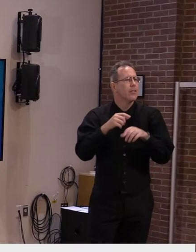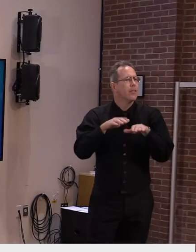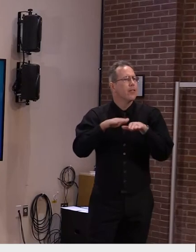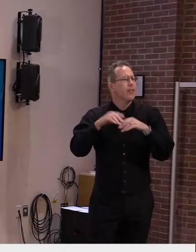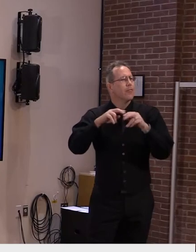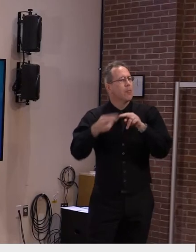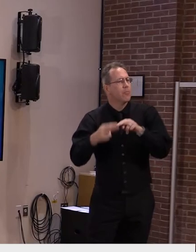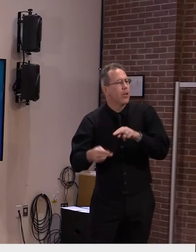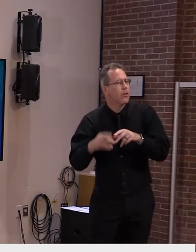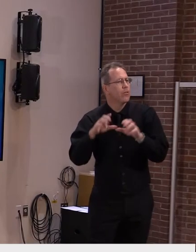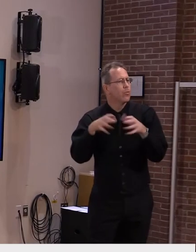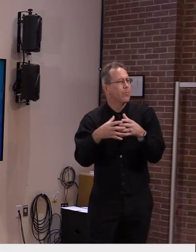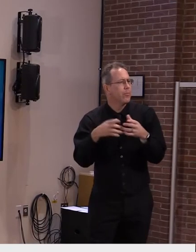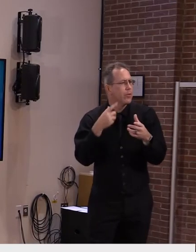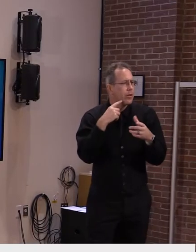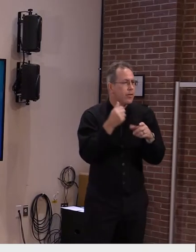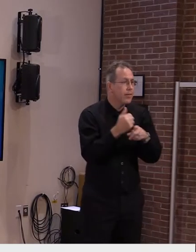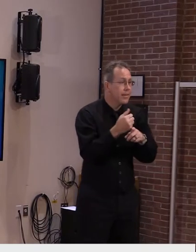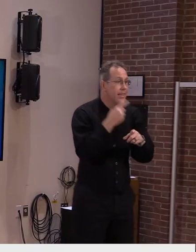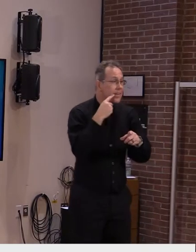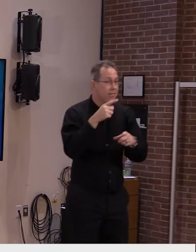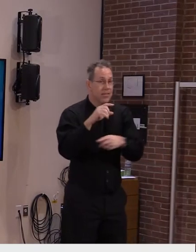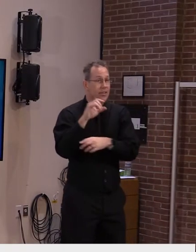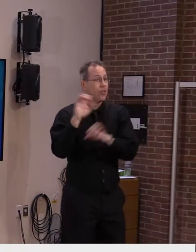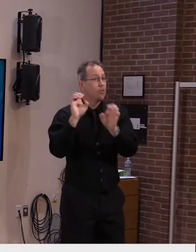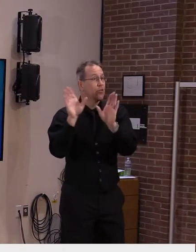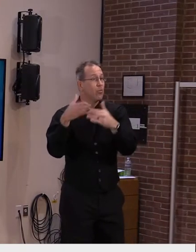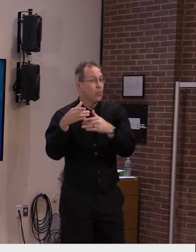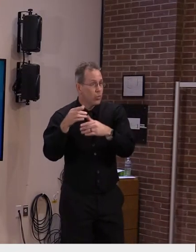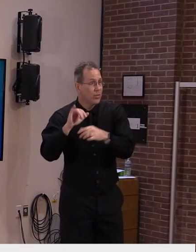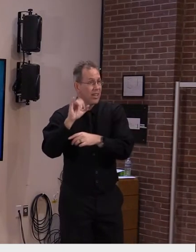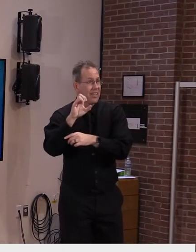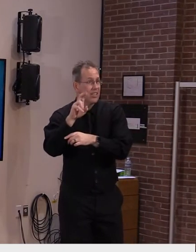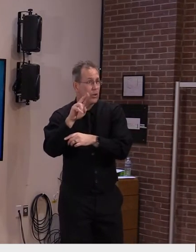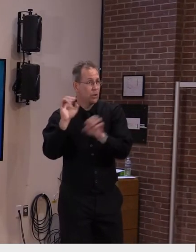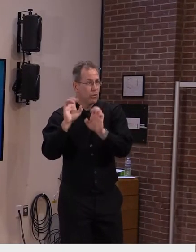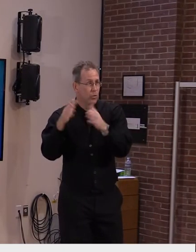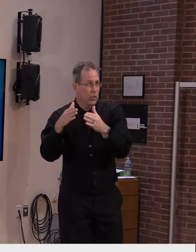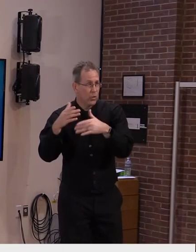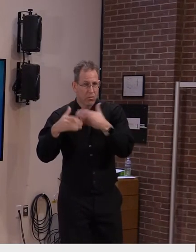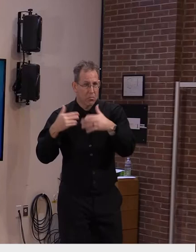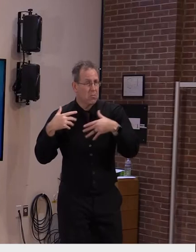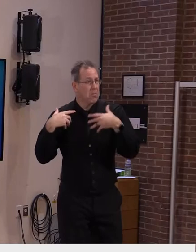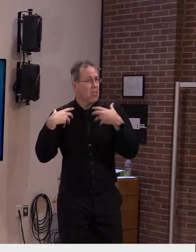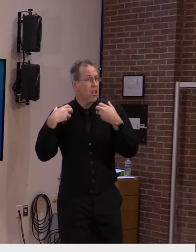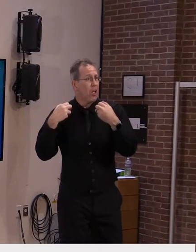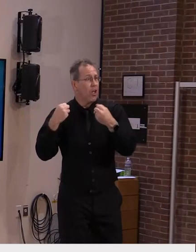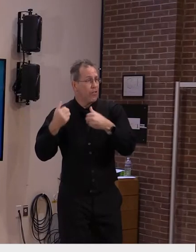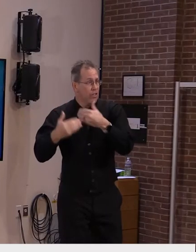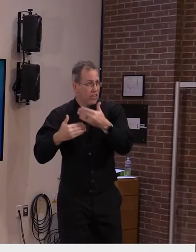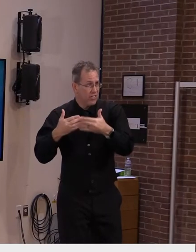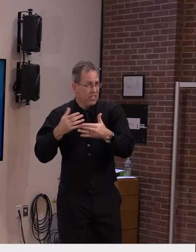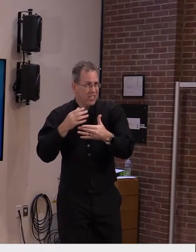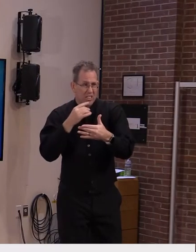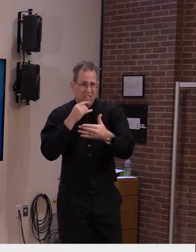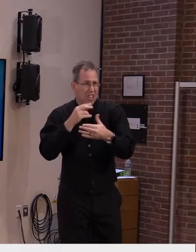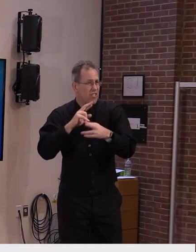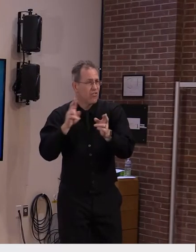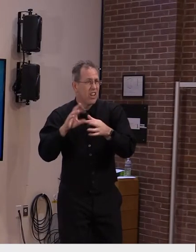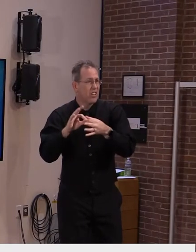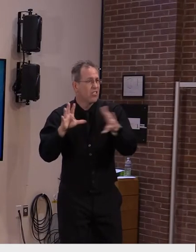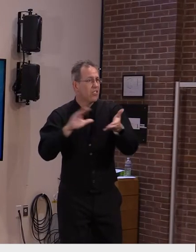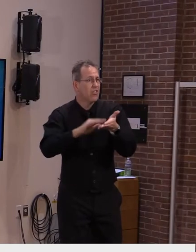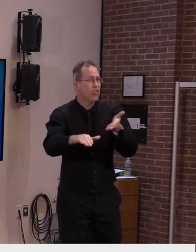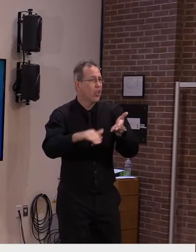and ICU beds and had the ability to have that step-down capability, what would